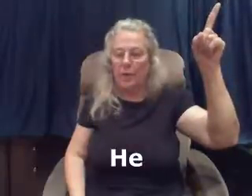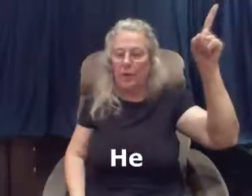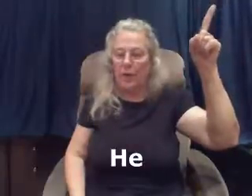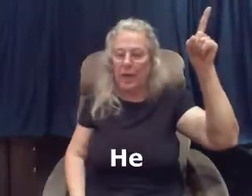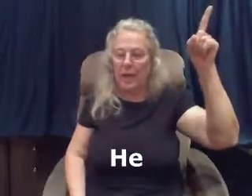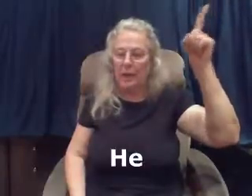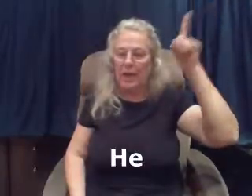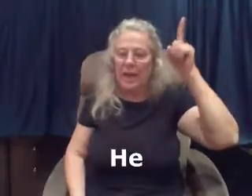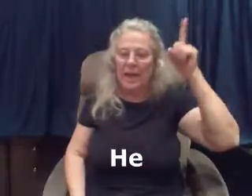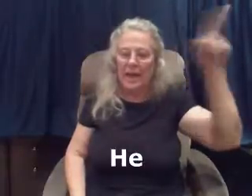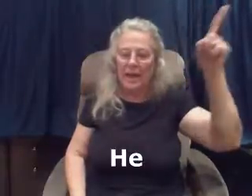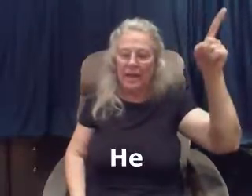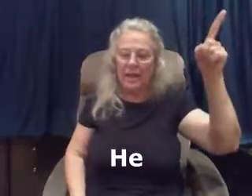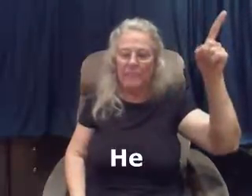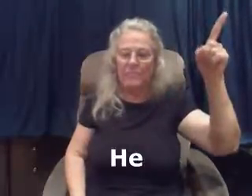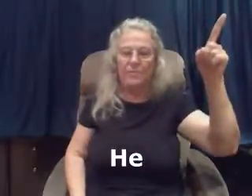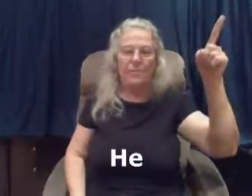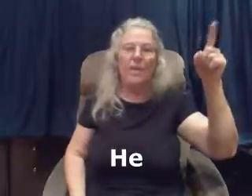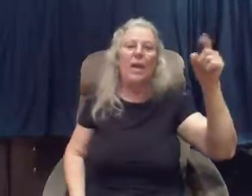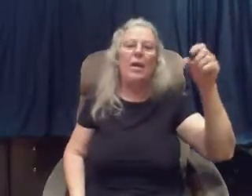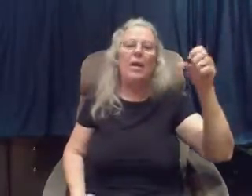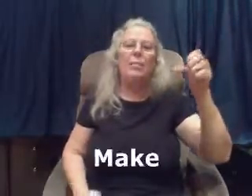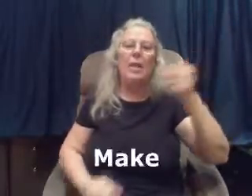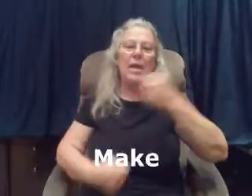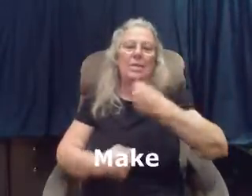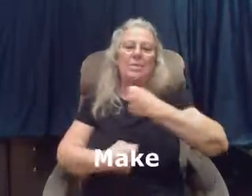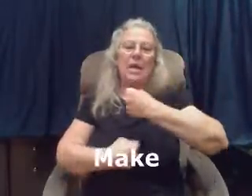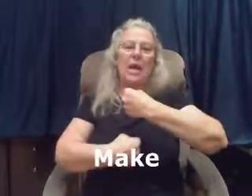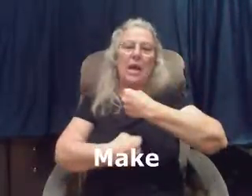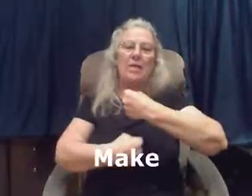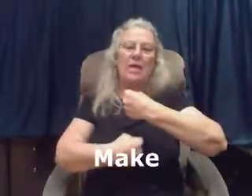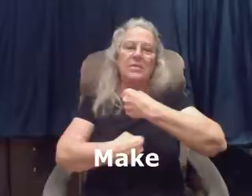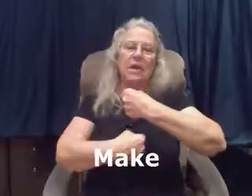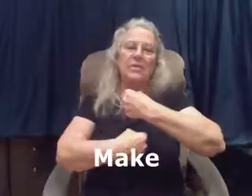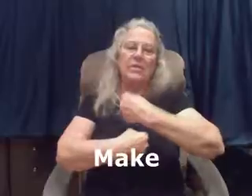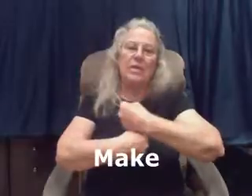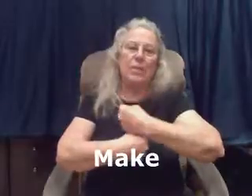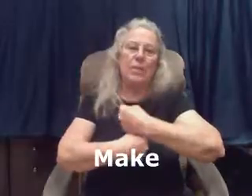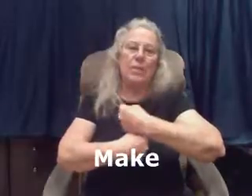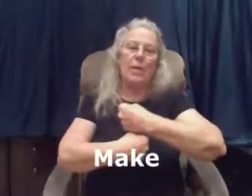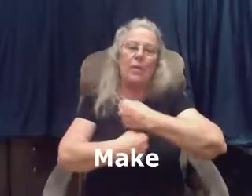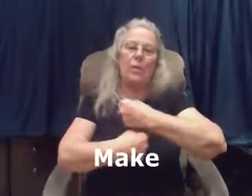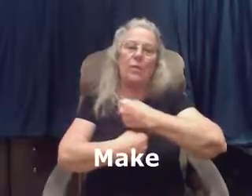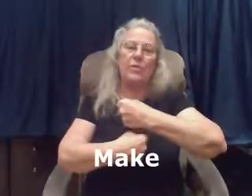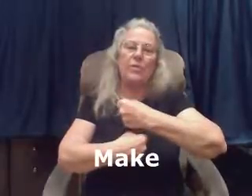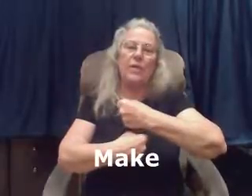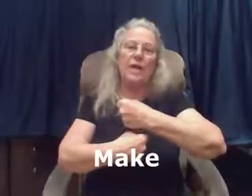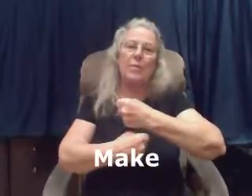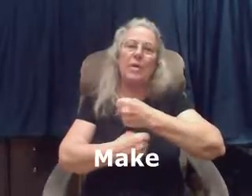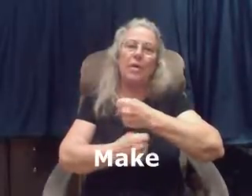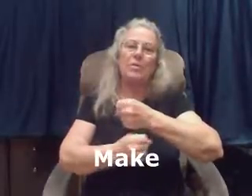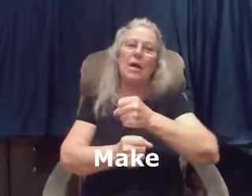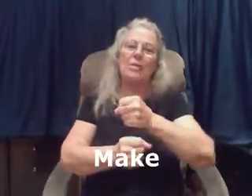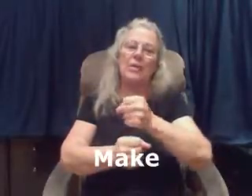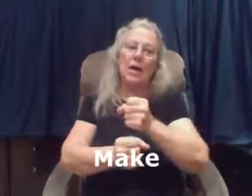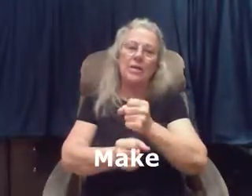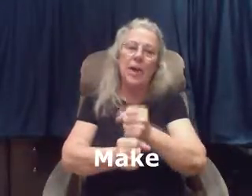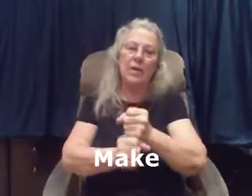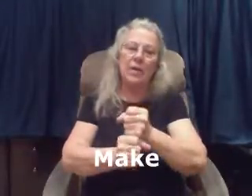toward him. He makes, and that's kind of a double bump with the dominant on top of the non-dominant